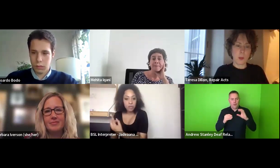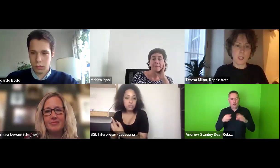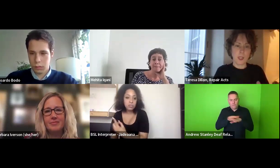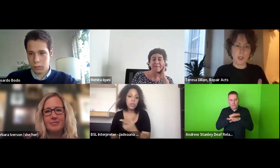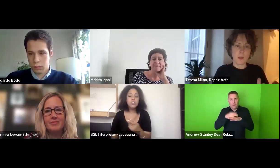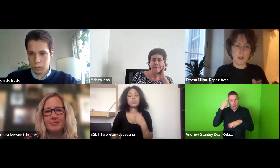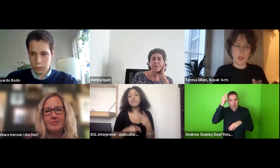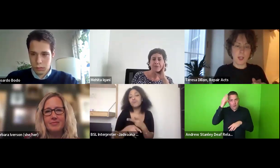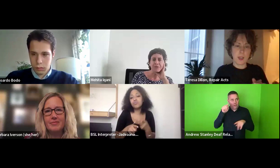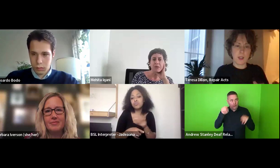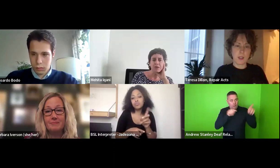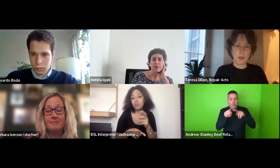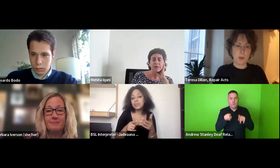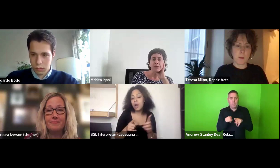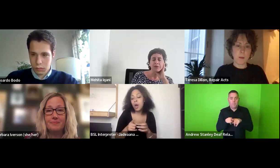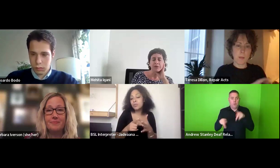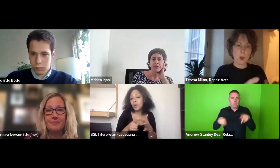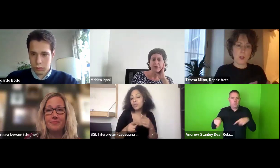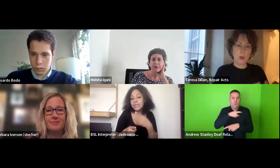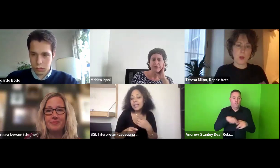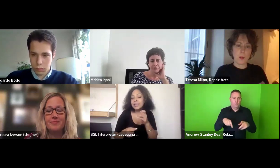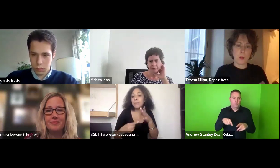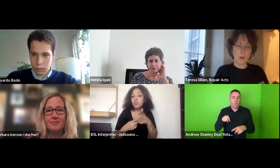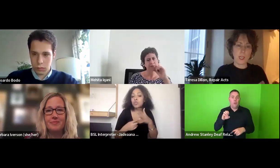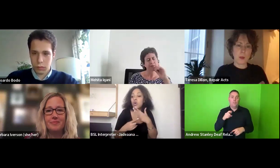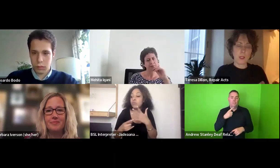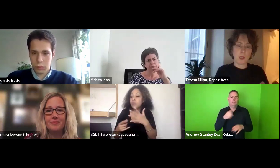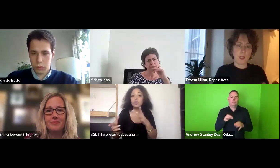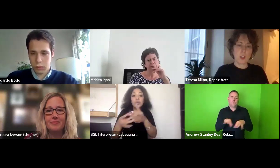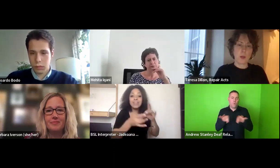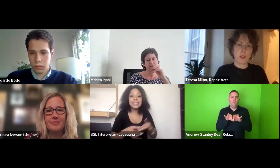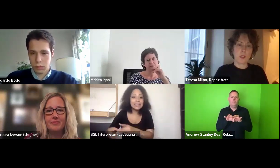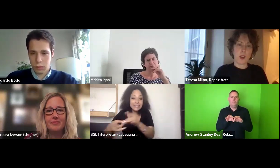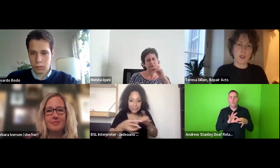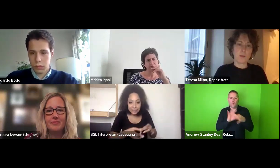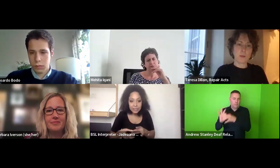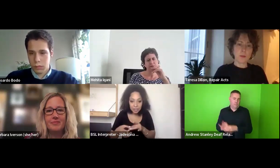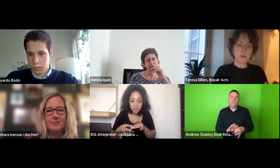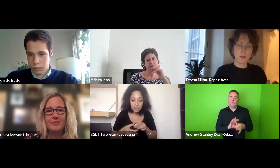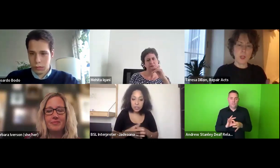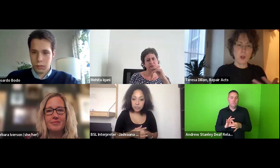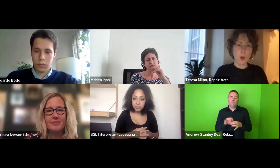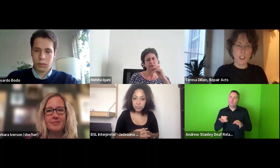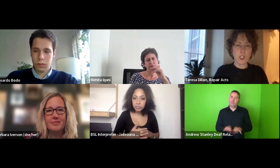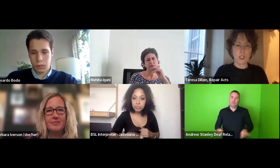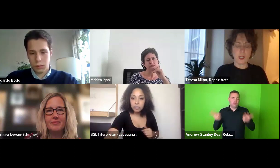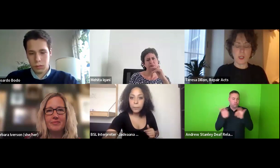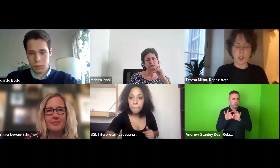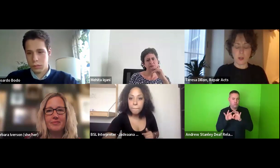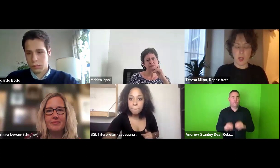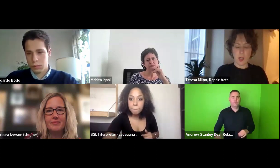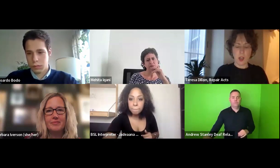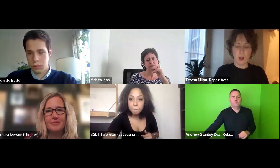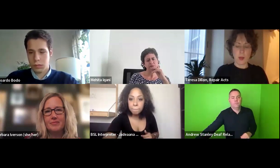what has been said in terms of like alliances, but also what Mahita was speaking to about this very, you know, question in a